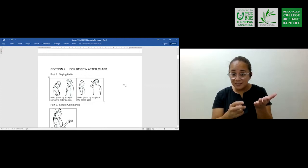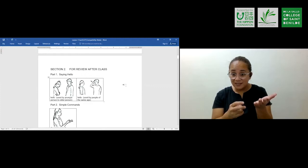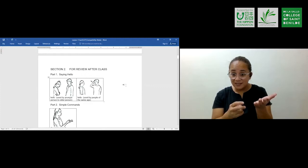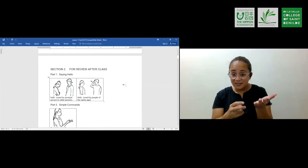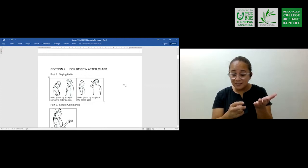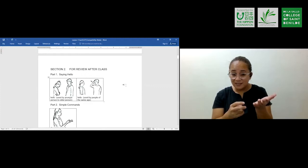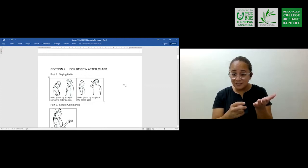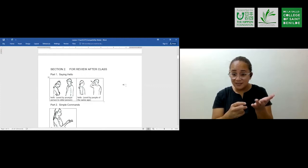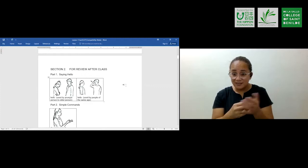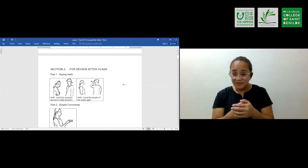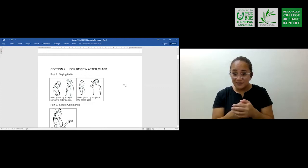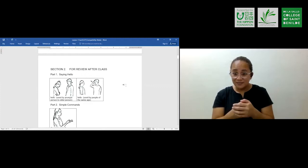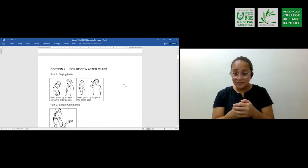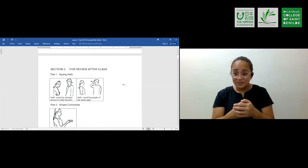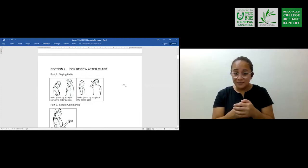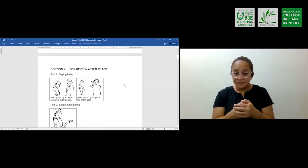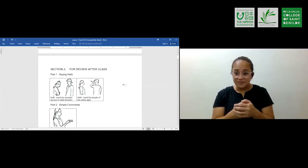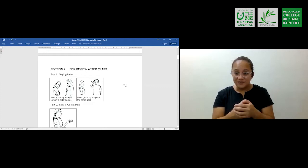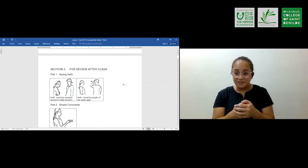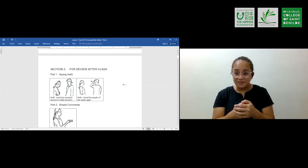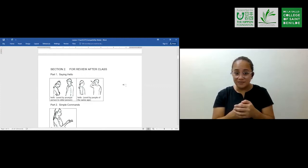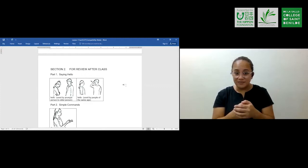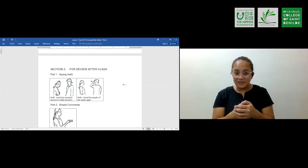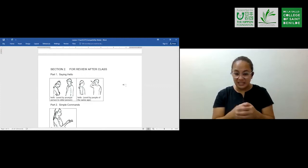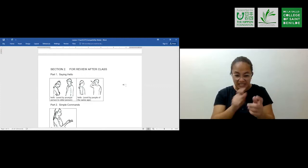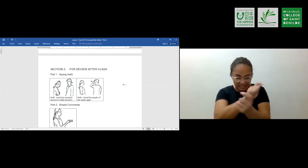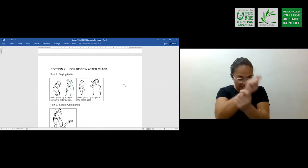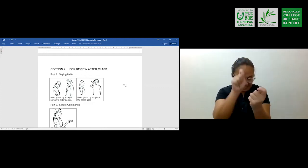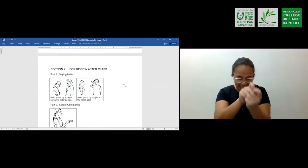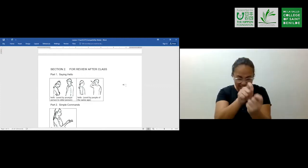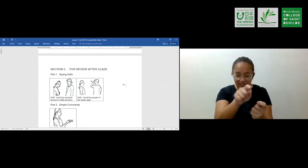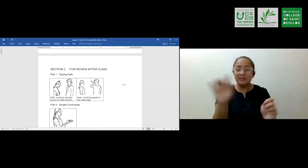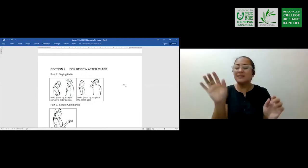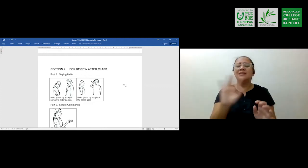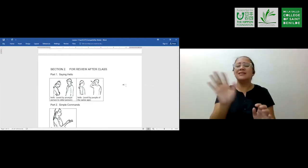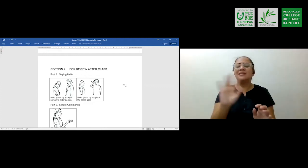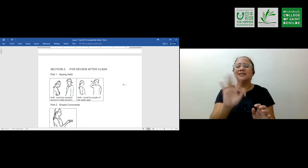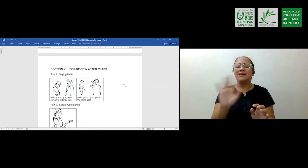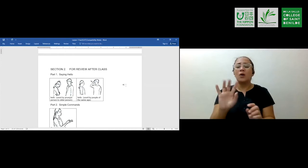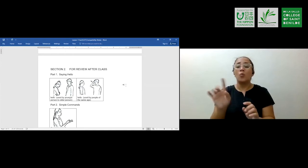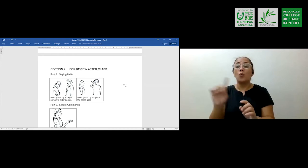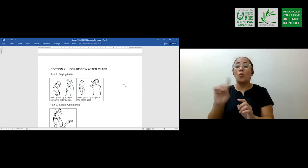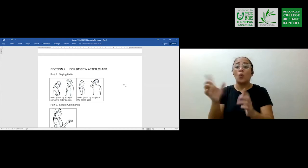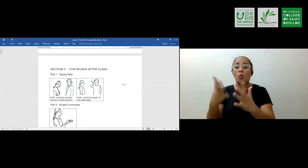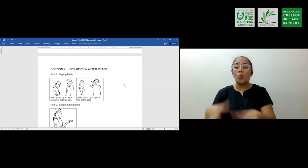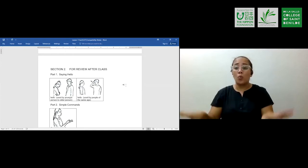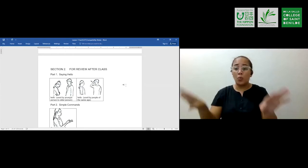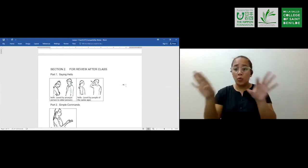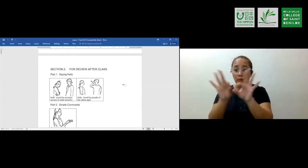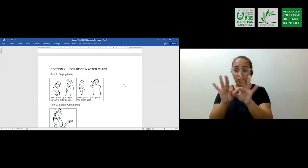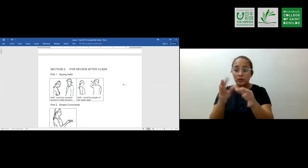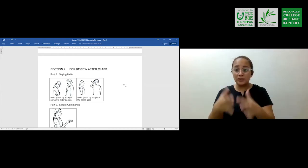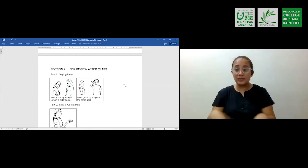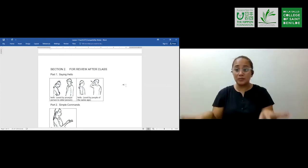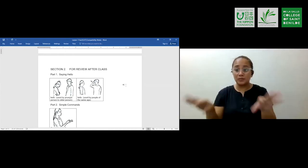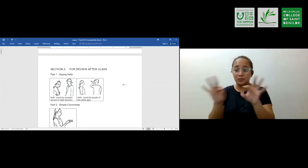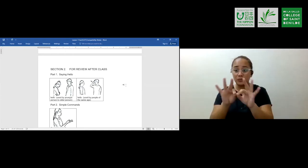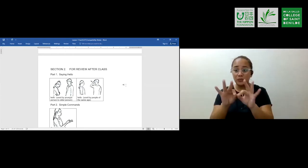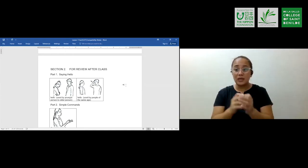Okay, now it doesn't have to be exactly the same. What's most important is that